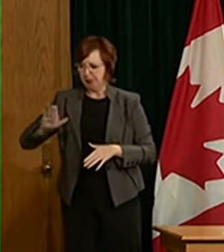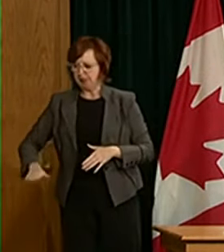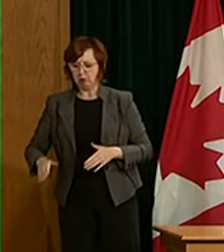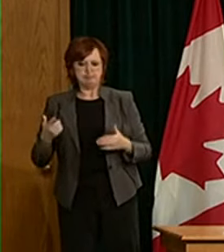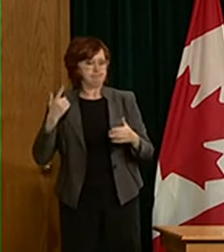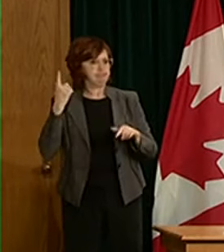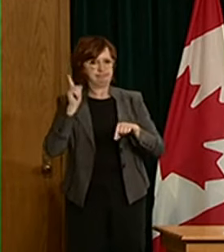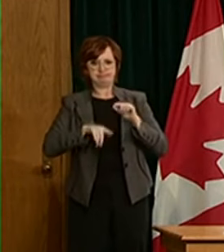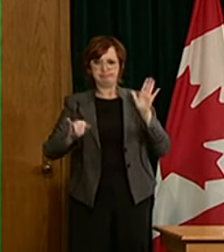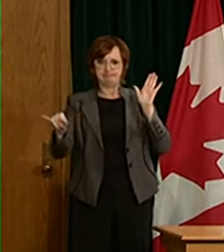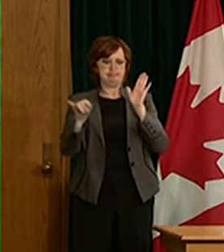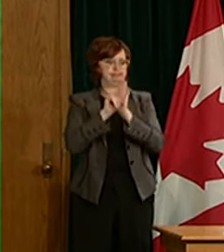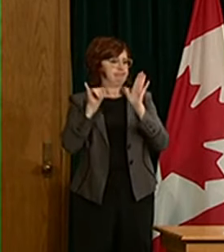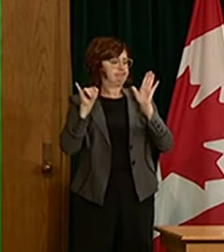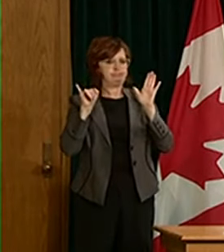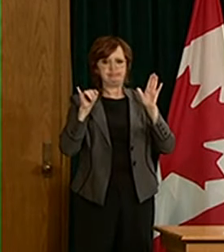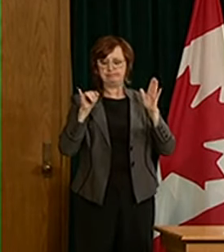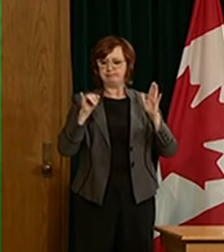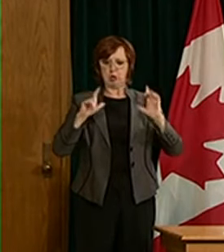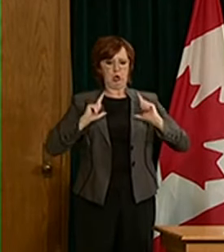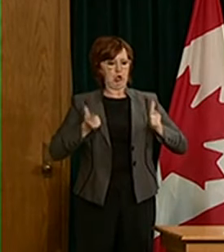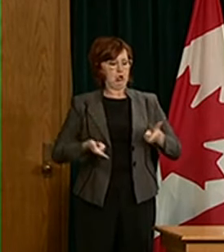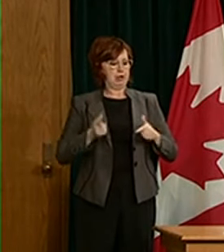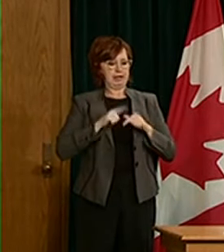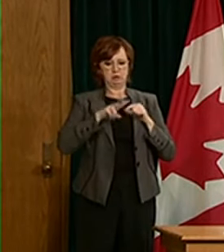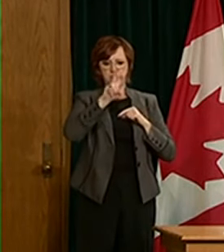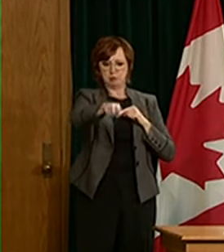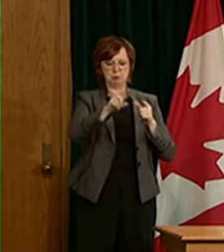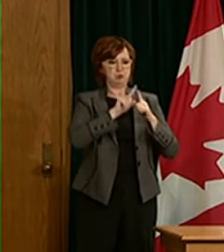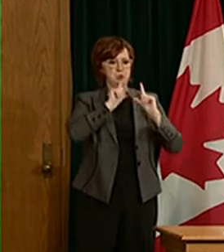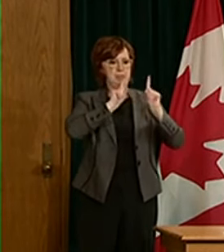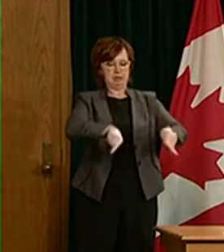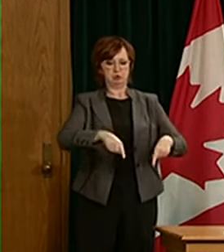well we are all complying with the Chief Medical Health Officer